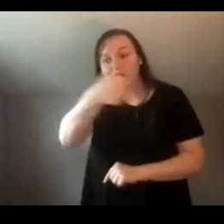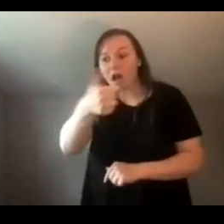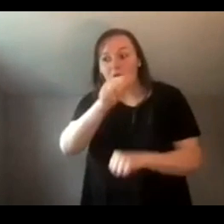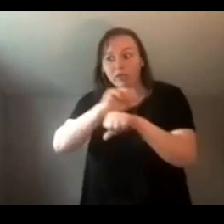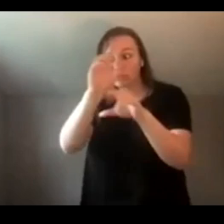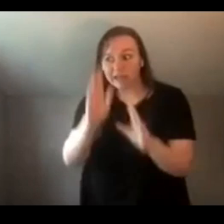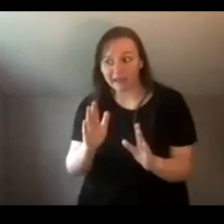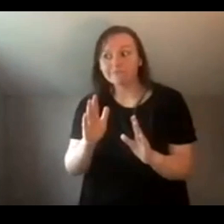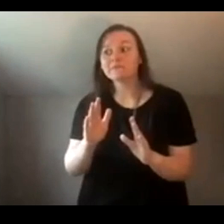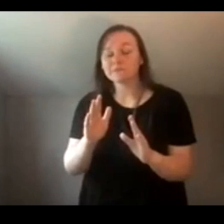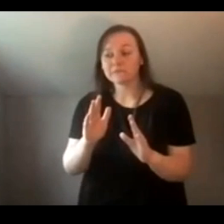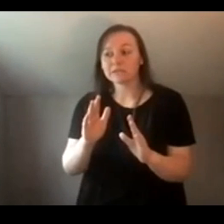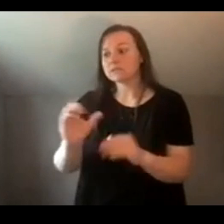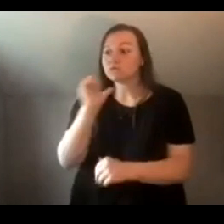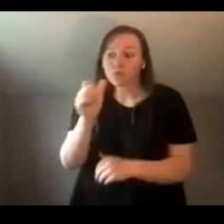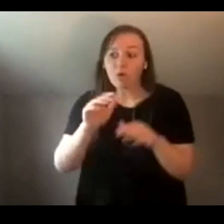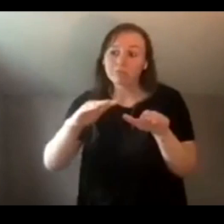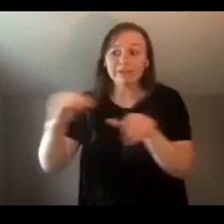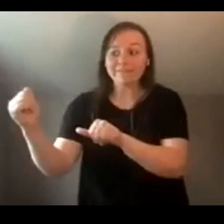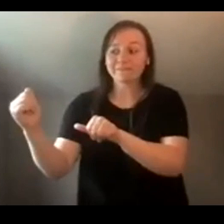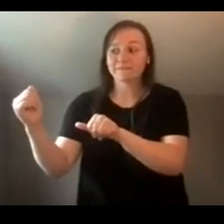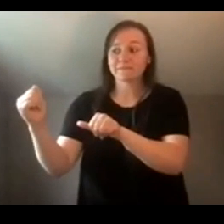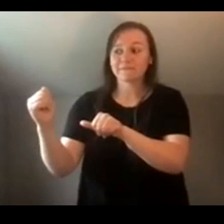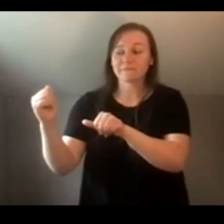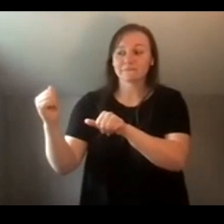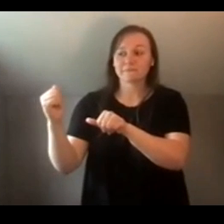slaves not to leave.